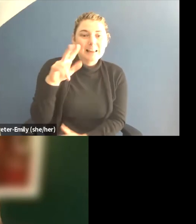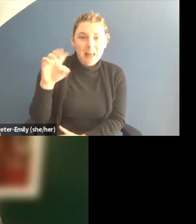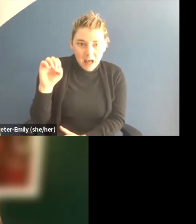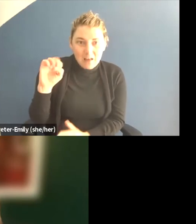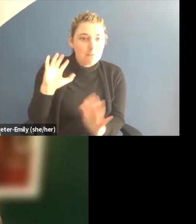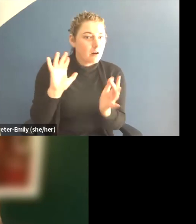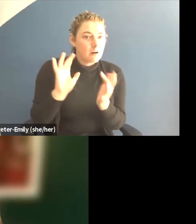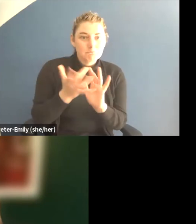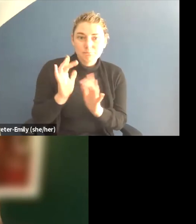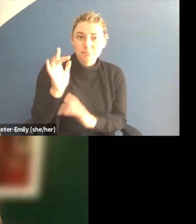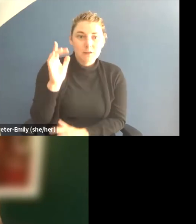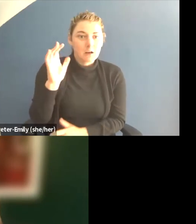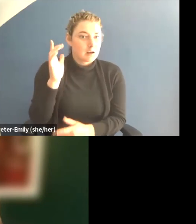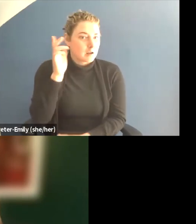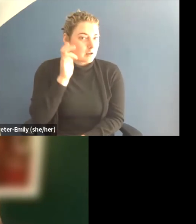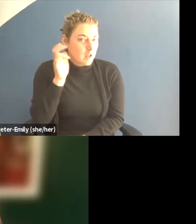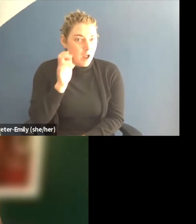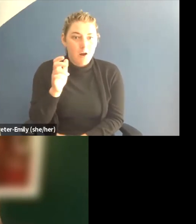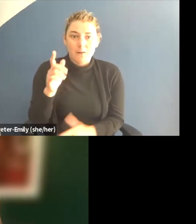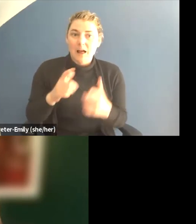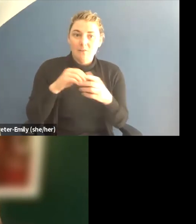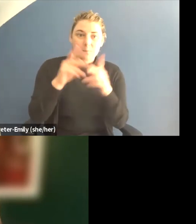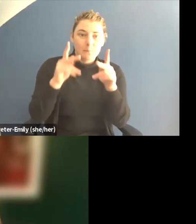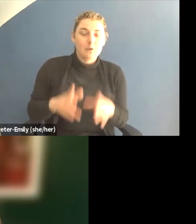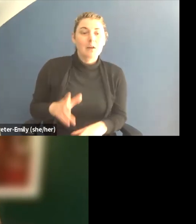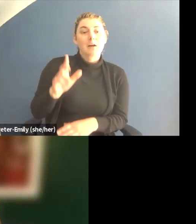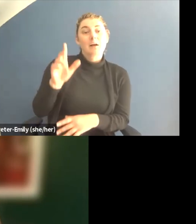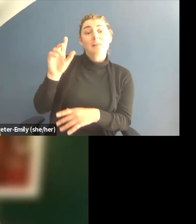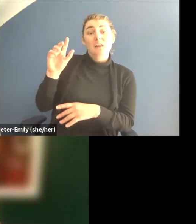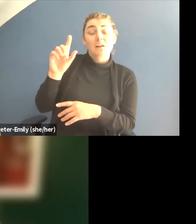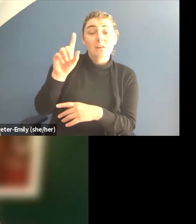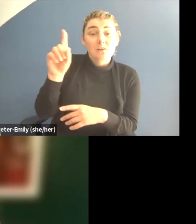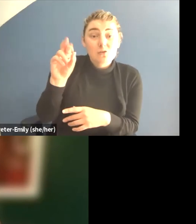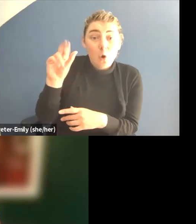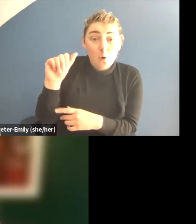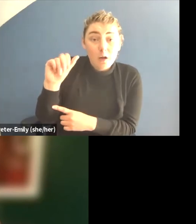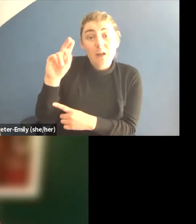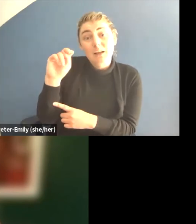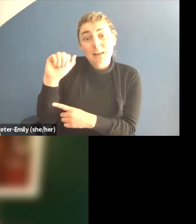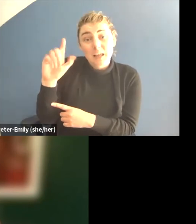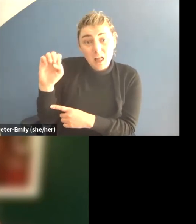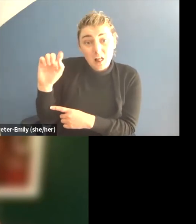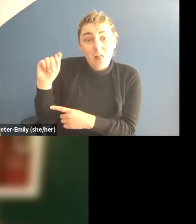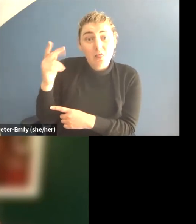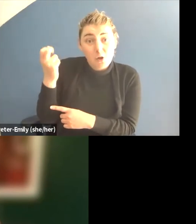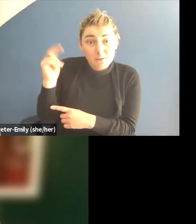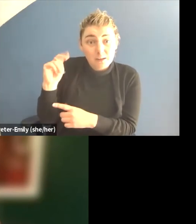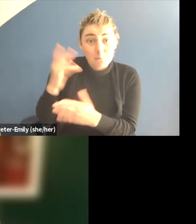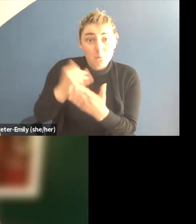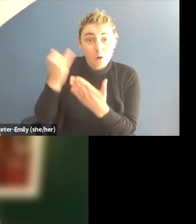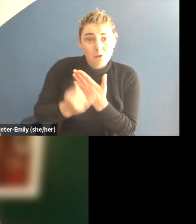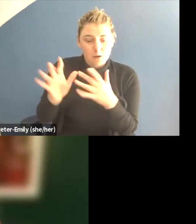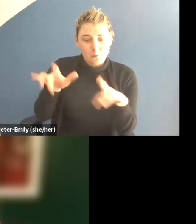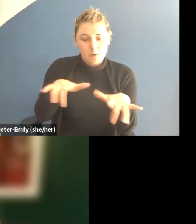person. The Green Space's Zora Neale Hurston Project, or the recording for the first time ever of all